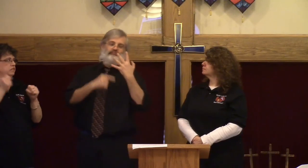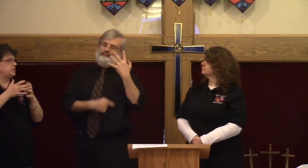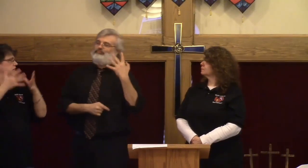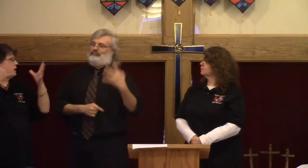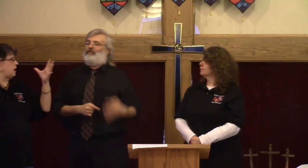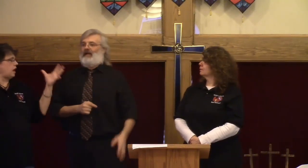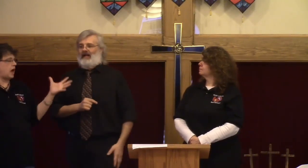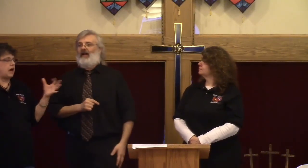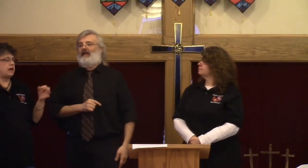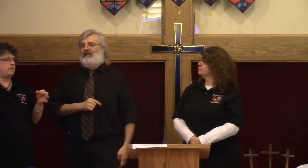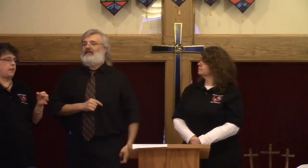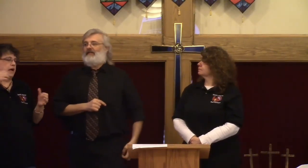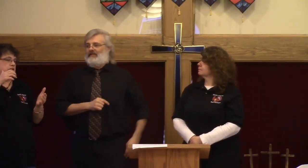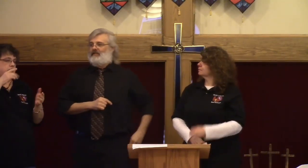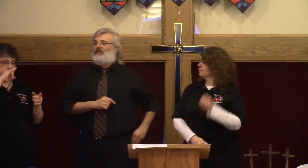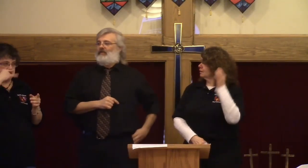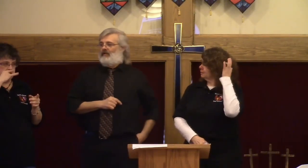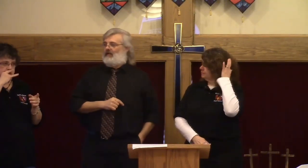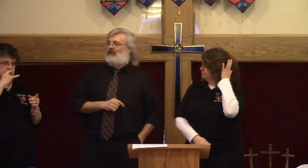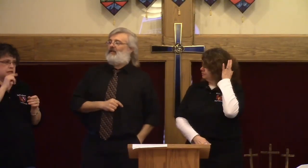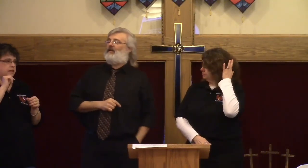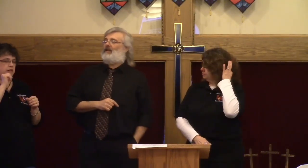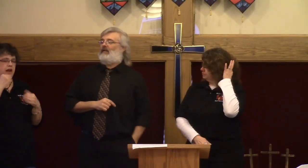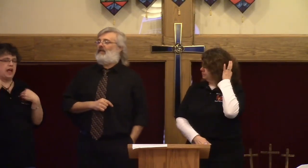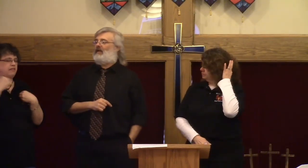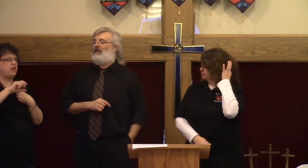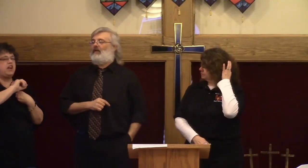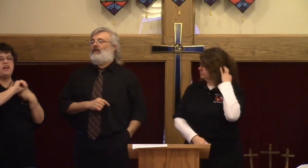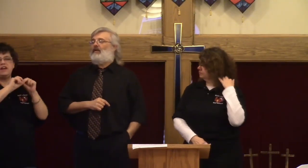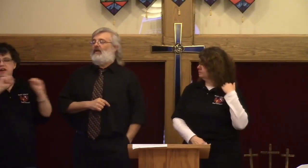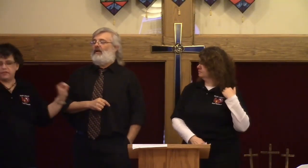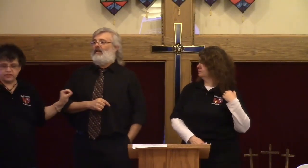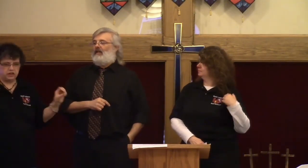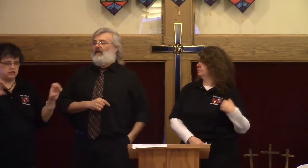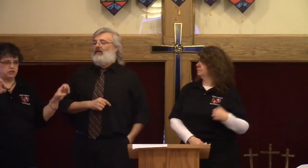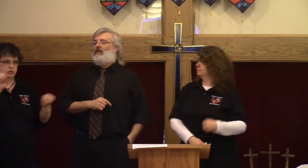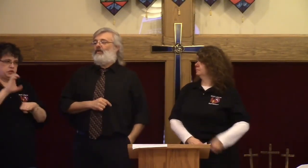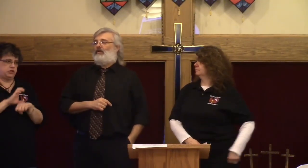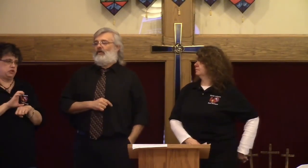seen a lot of pastors' kids that have nothing to do with the church.